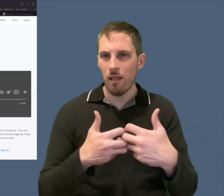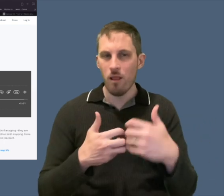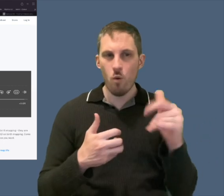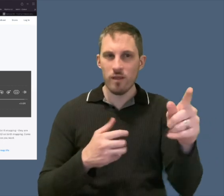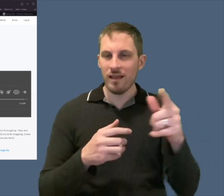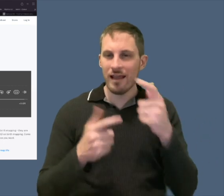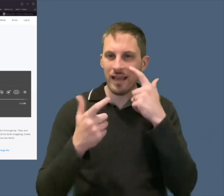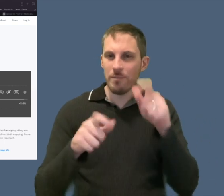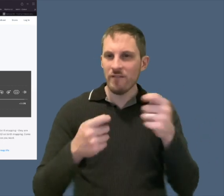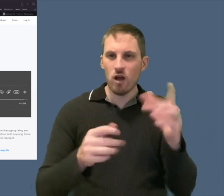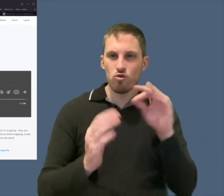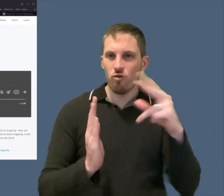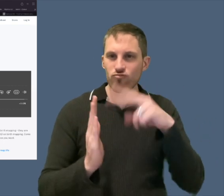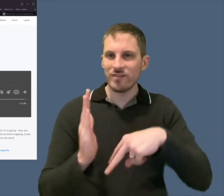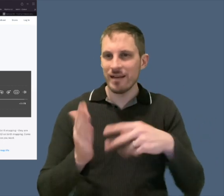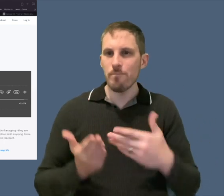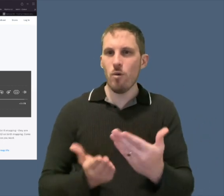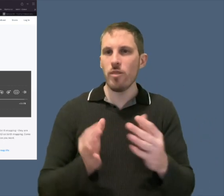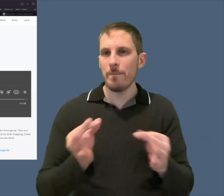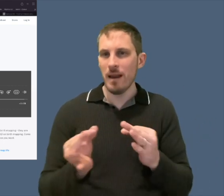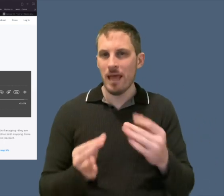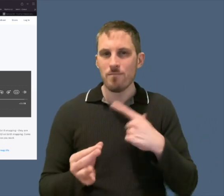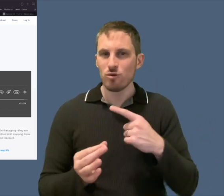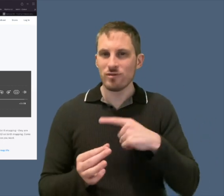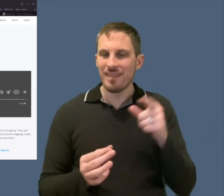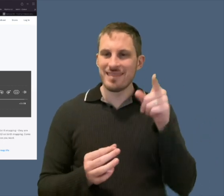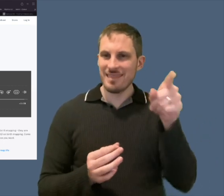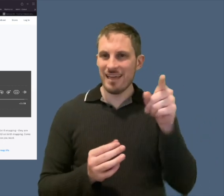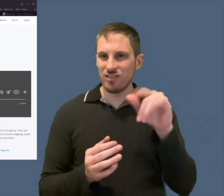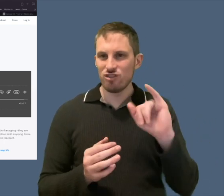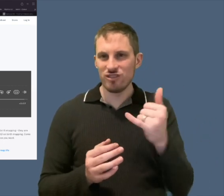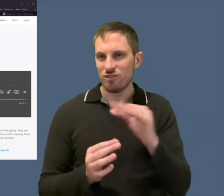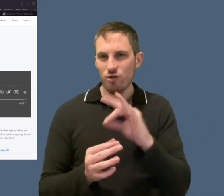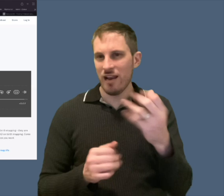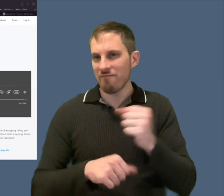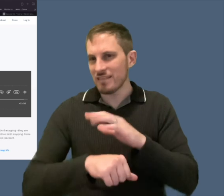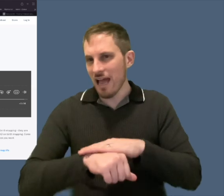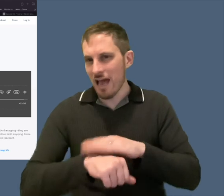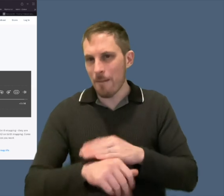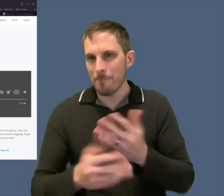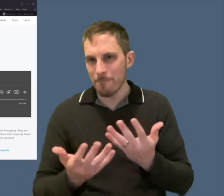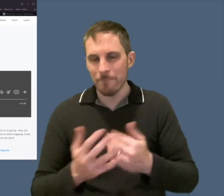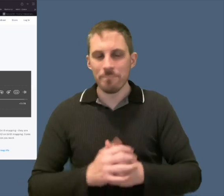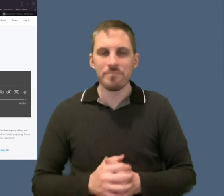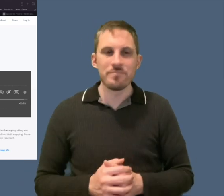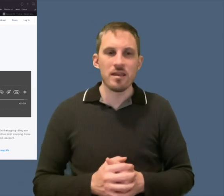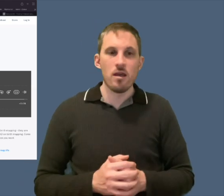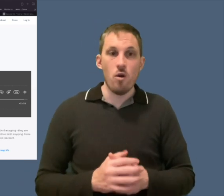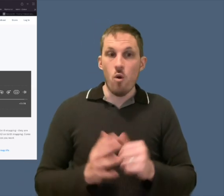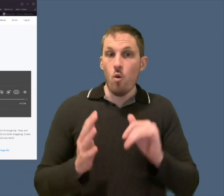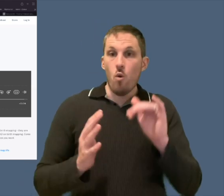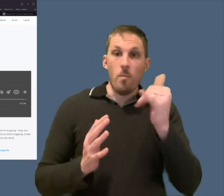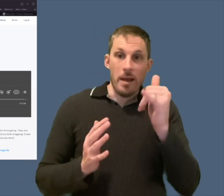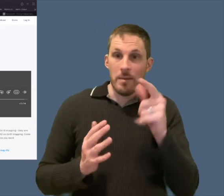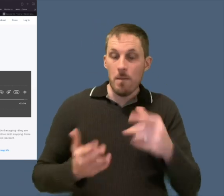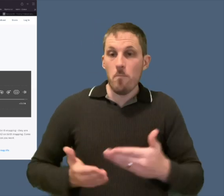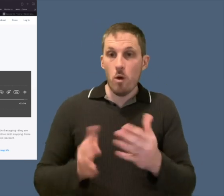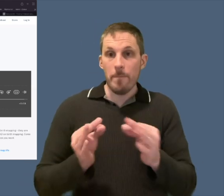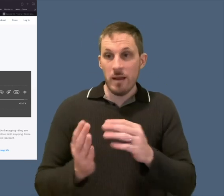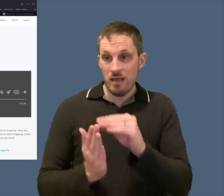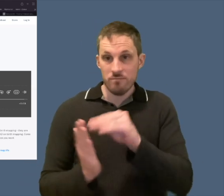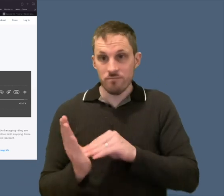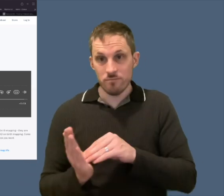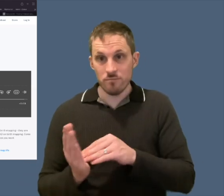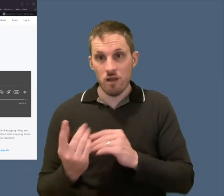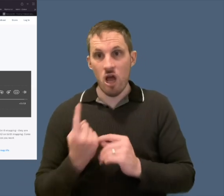hasn't bothered to read the birth plan because they just do not have time. Or perhaps the birth plan was presented in a